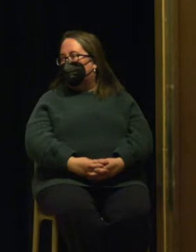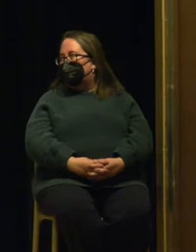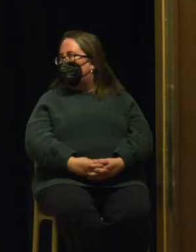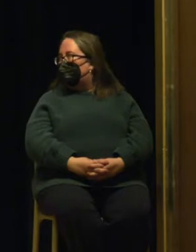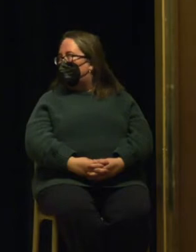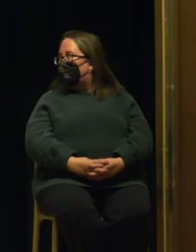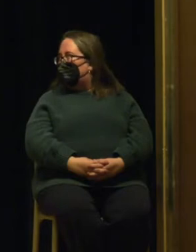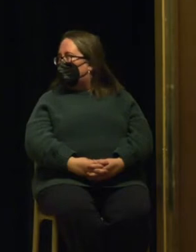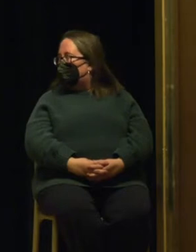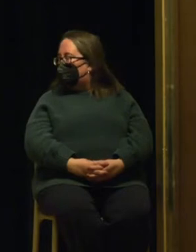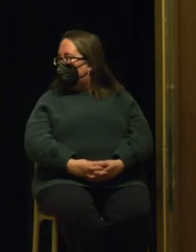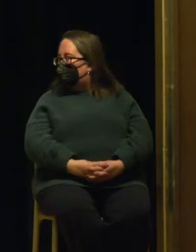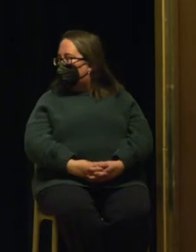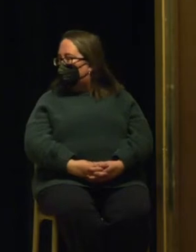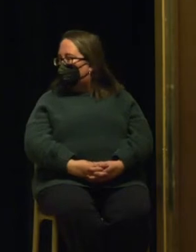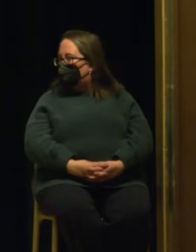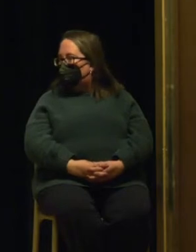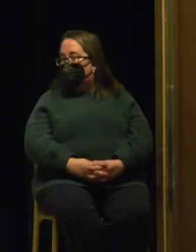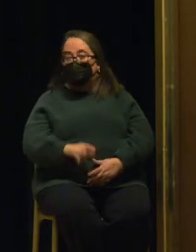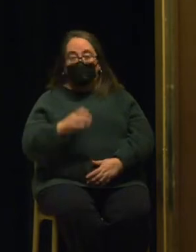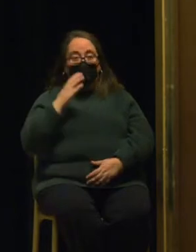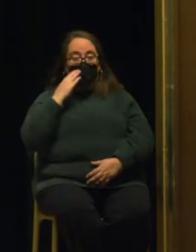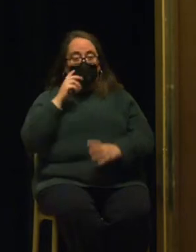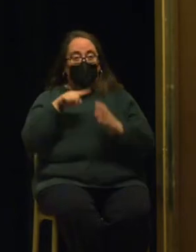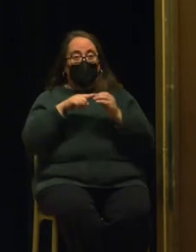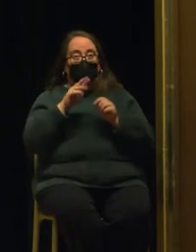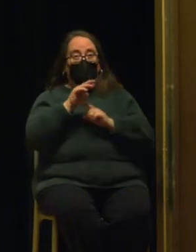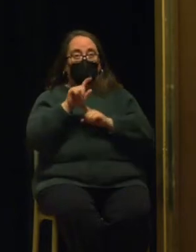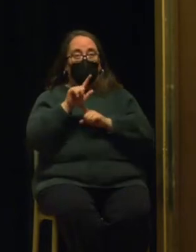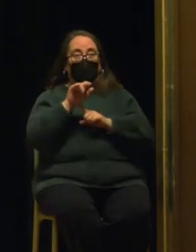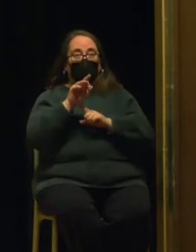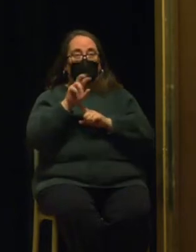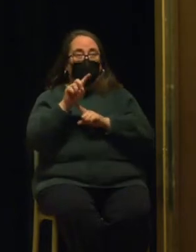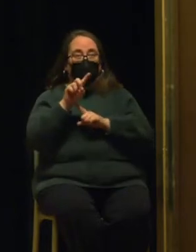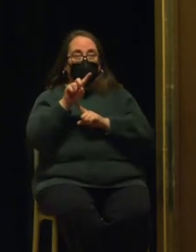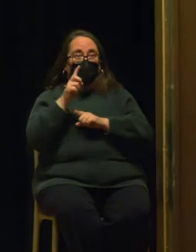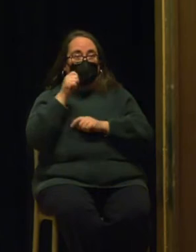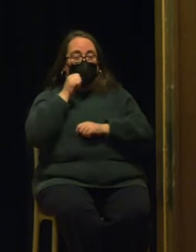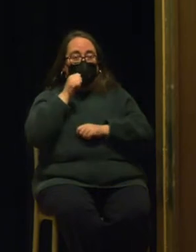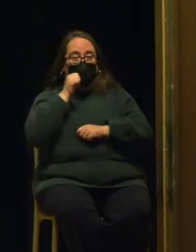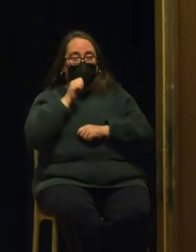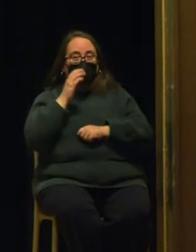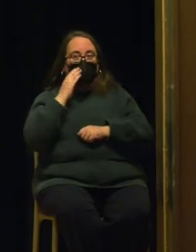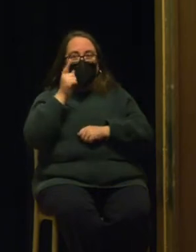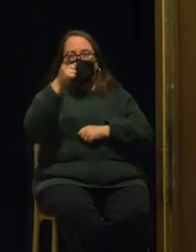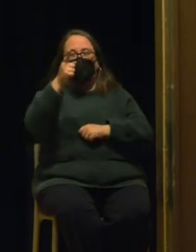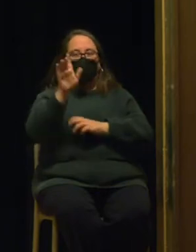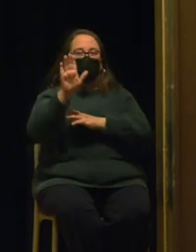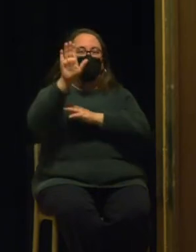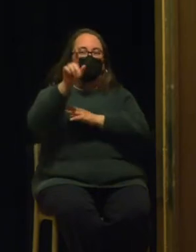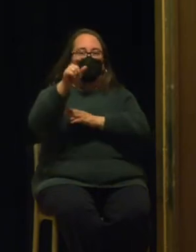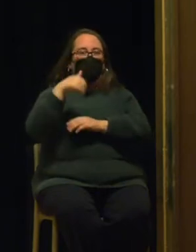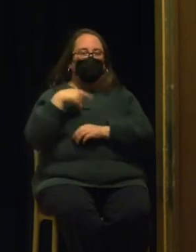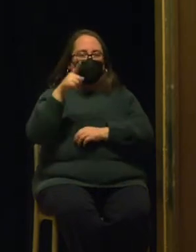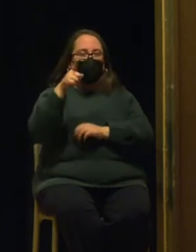So do you all know about Well-Read Black Girl? Oh, that's me. Yes.